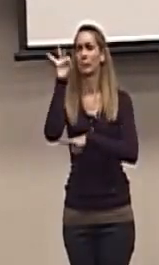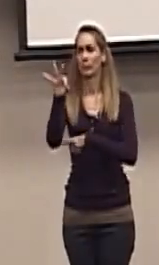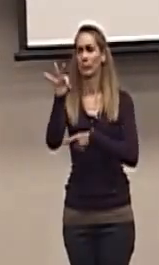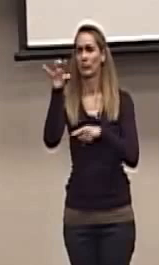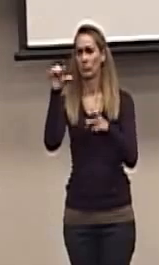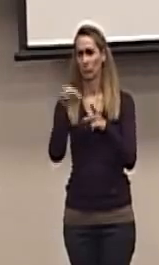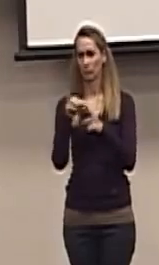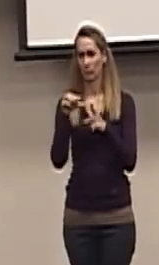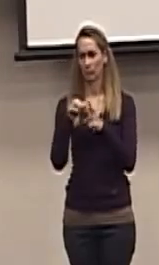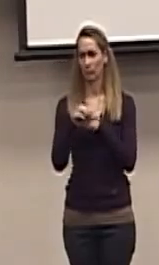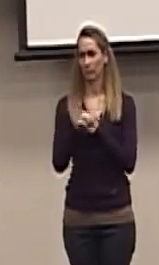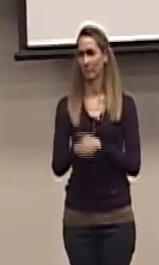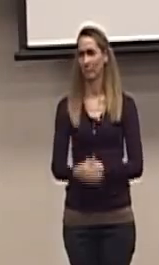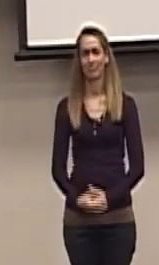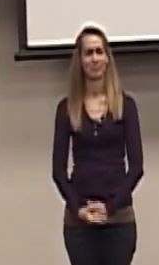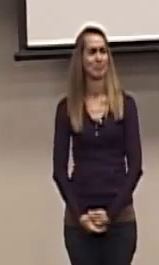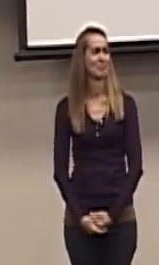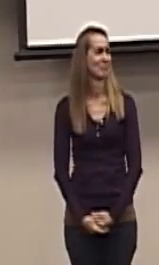word.